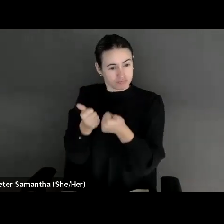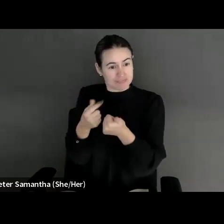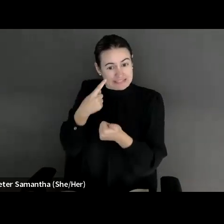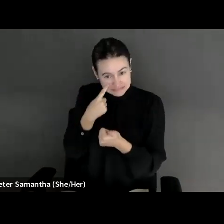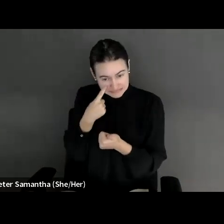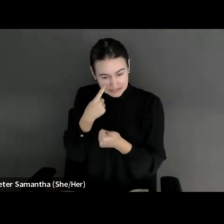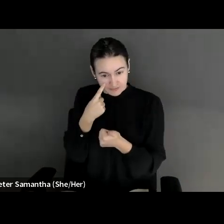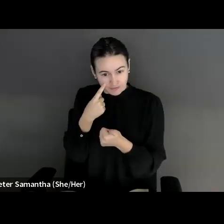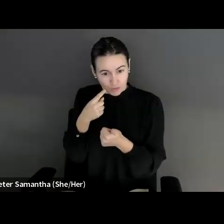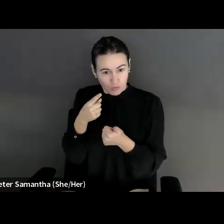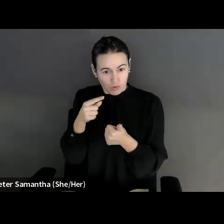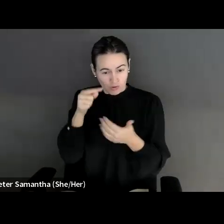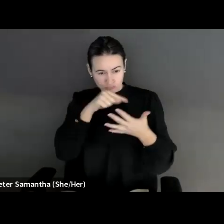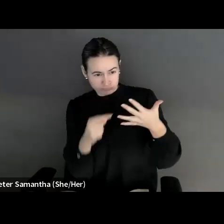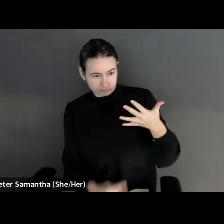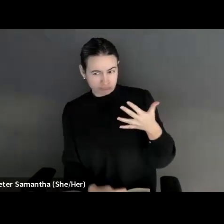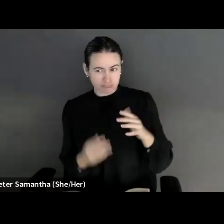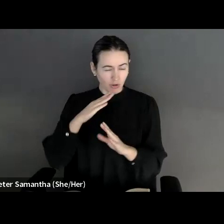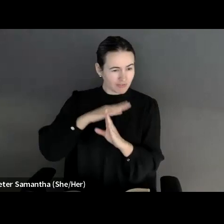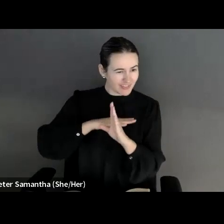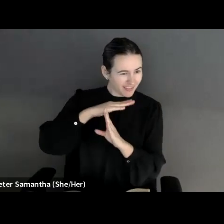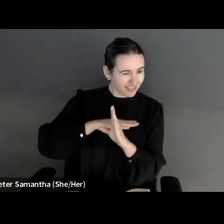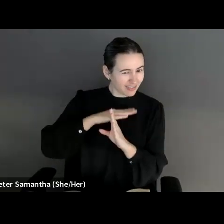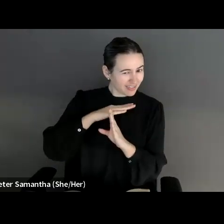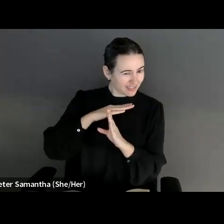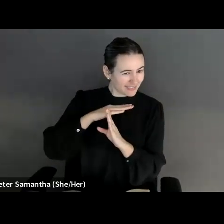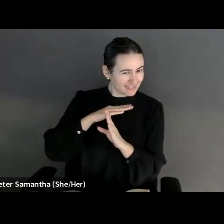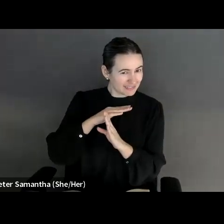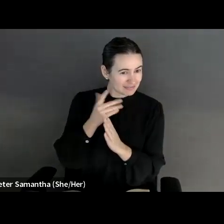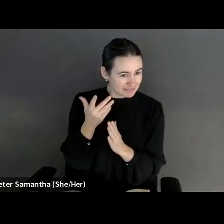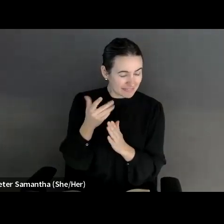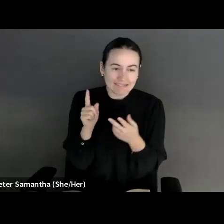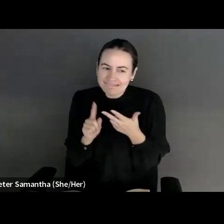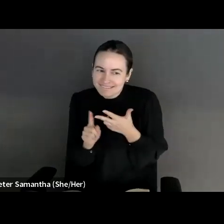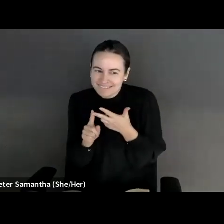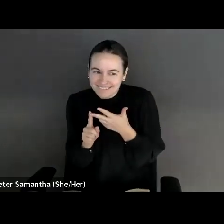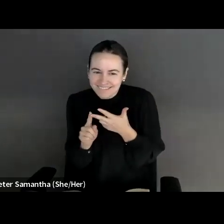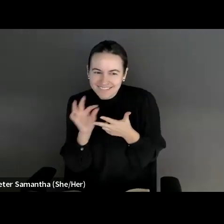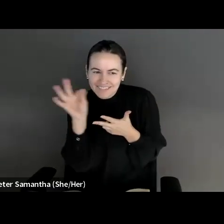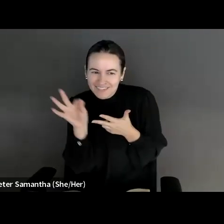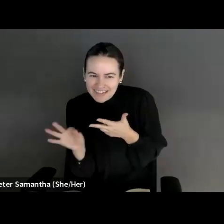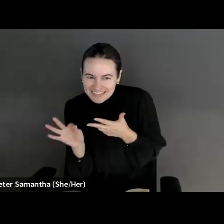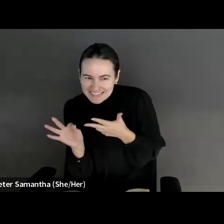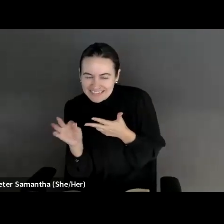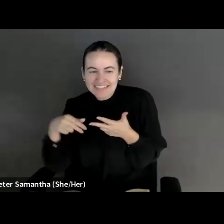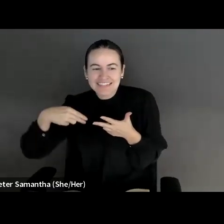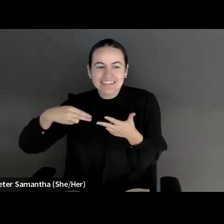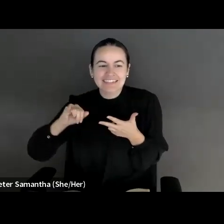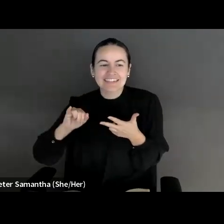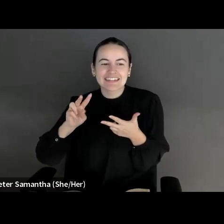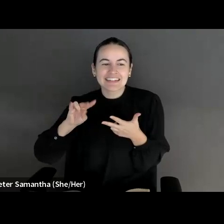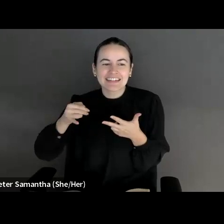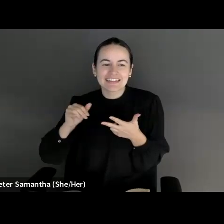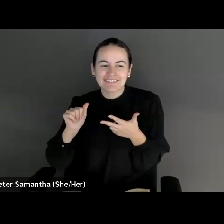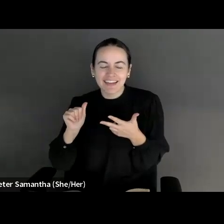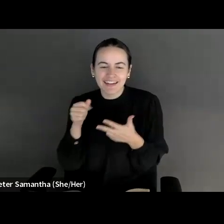subscales. And my third question, sorry, is for Nivia, and I'm wondering whether you